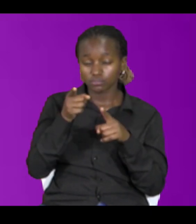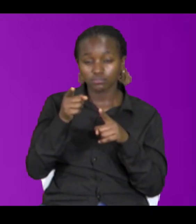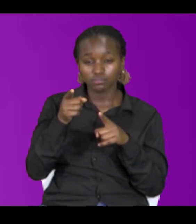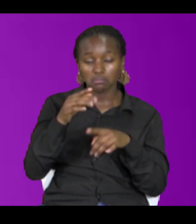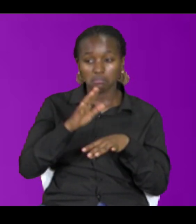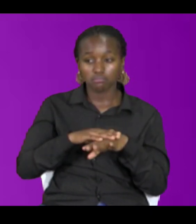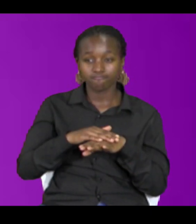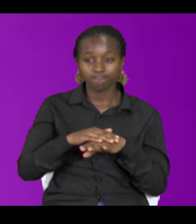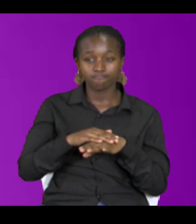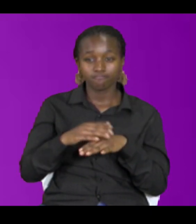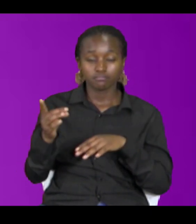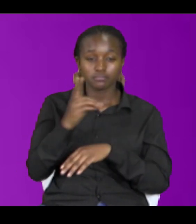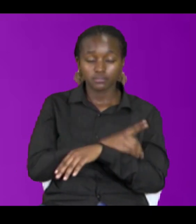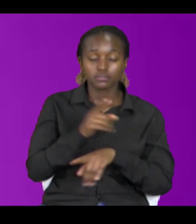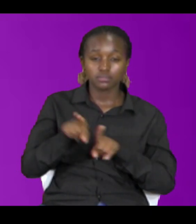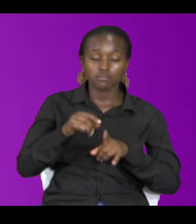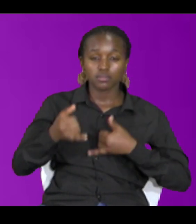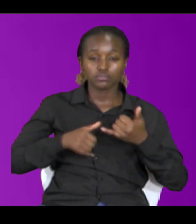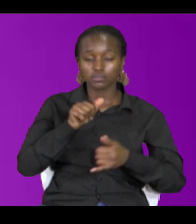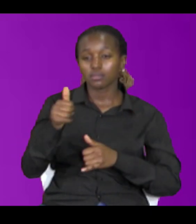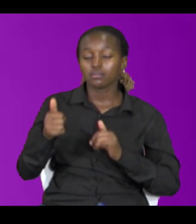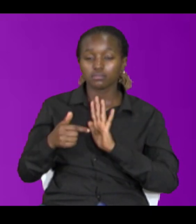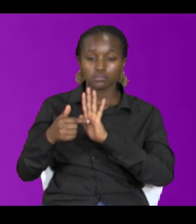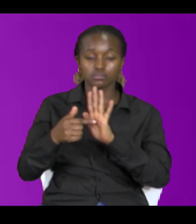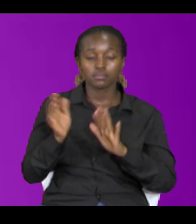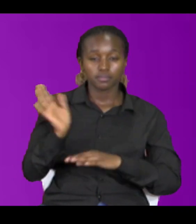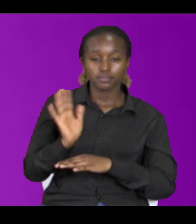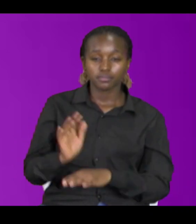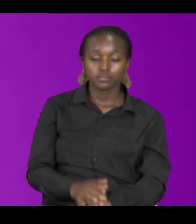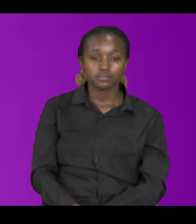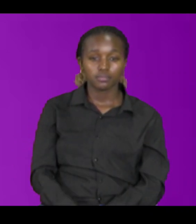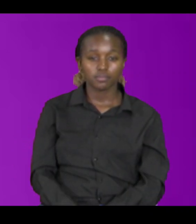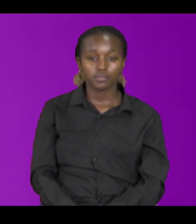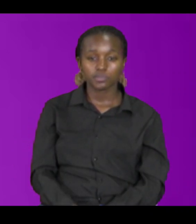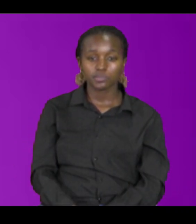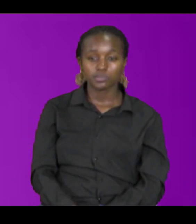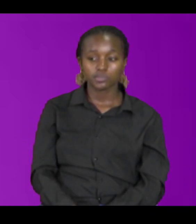enjoy the rest of your viewing. Goodbye. We'll see you in the next episode.